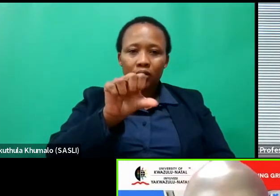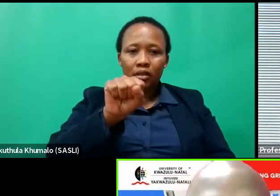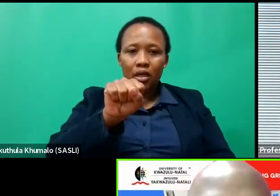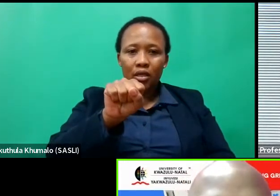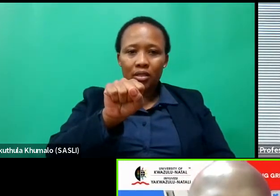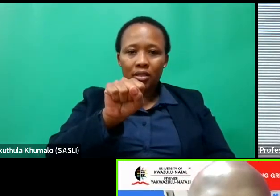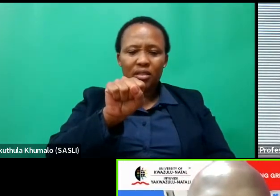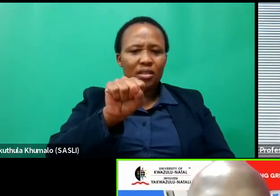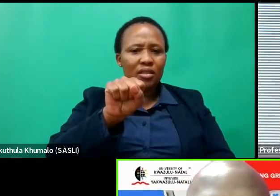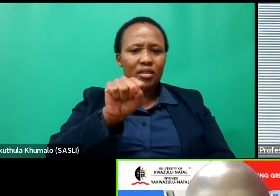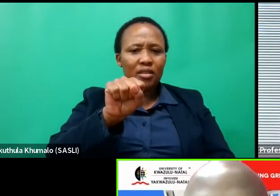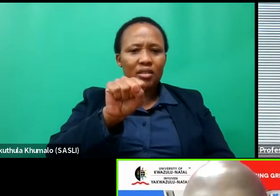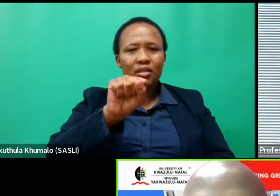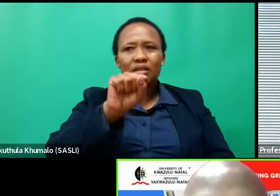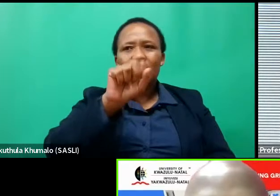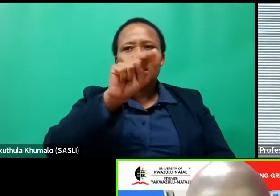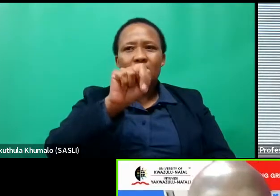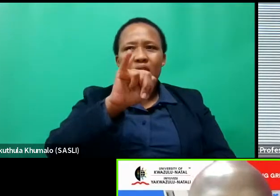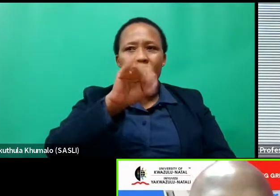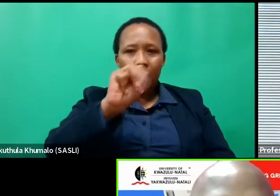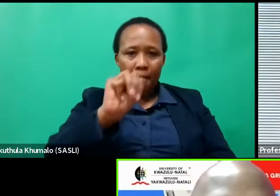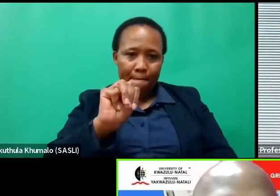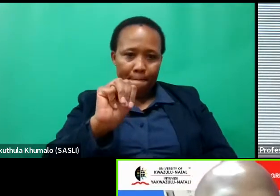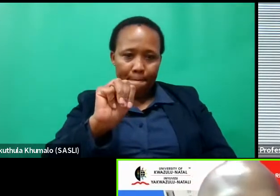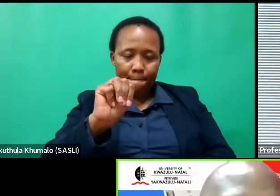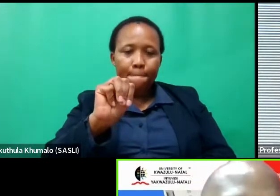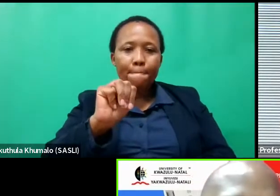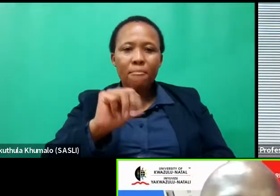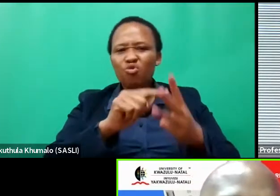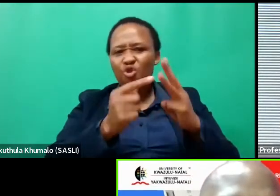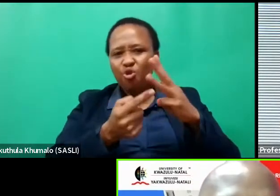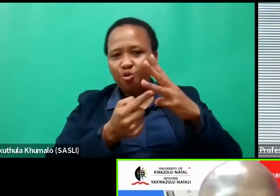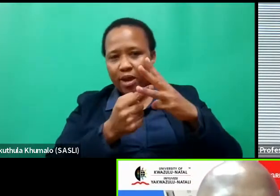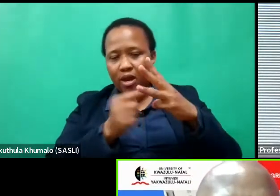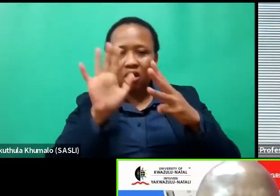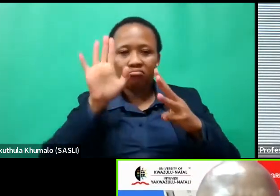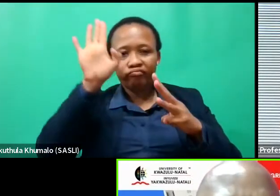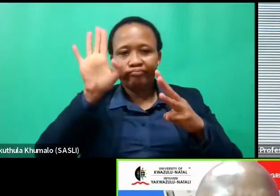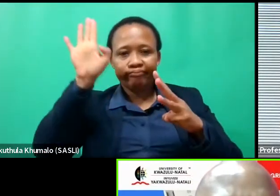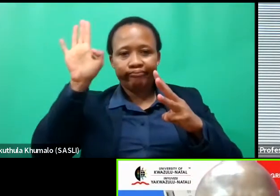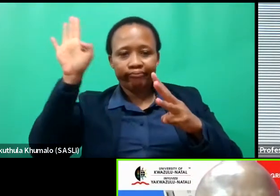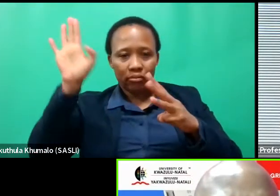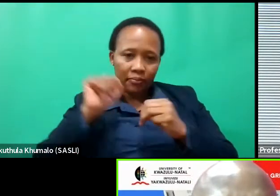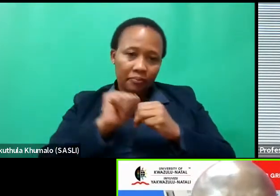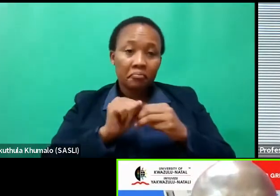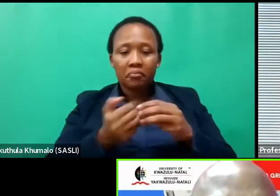take, and then we'll close. Go for it, Mr. Balakrishna.